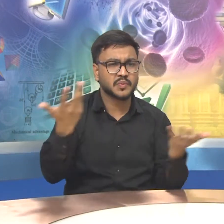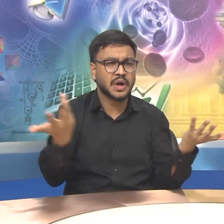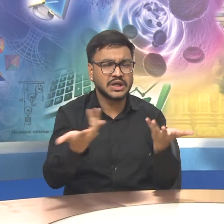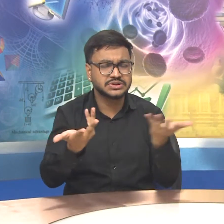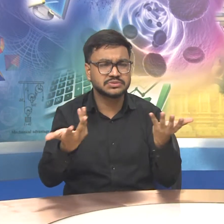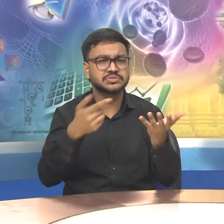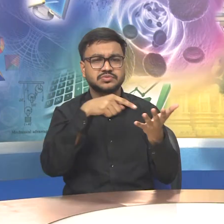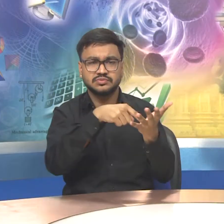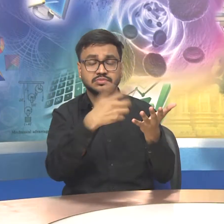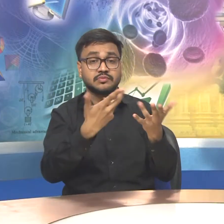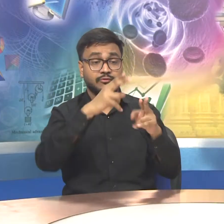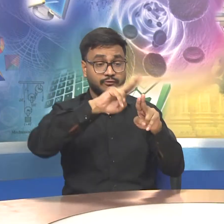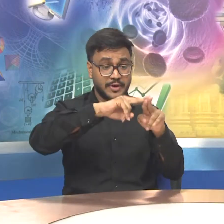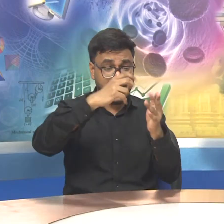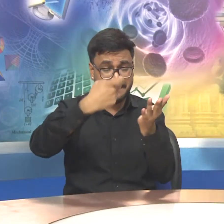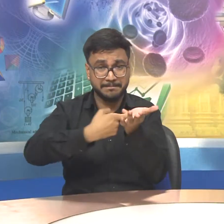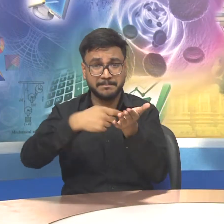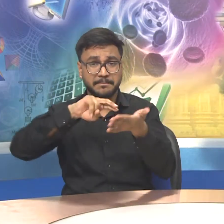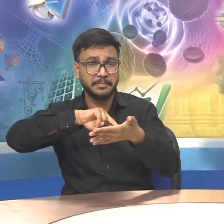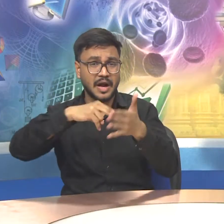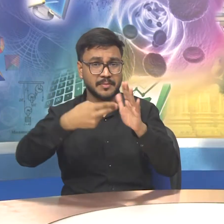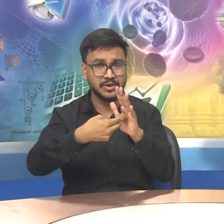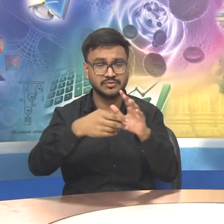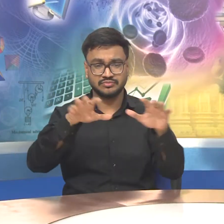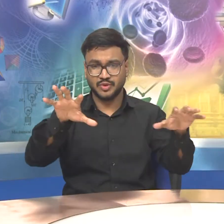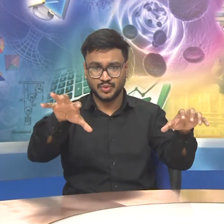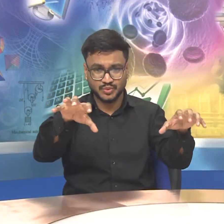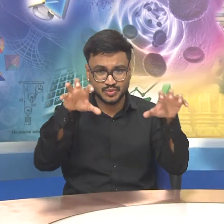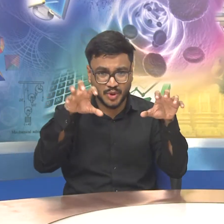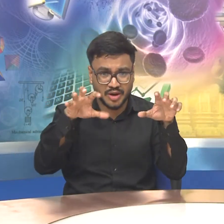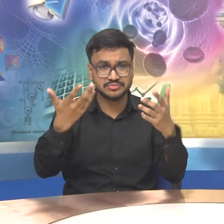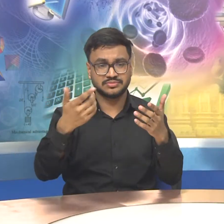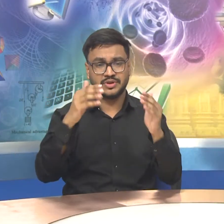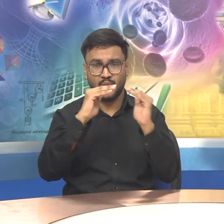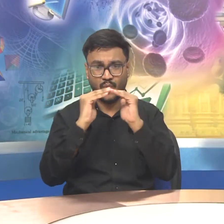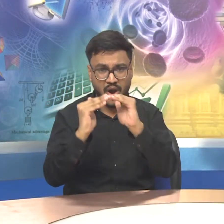and can be a protector of fundamental rights.